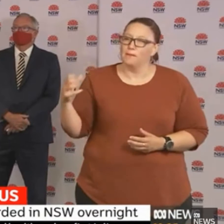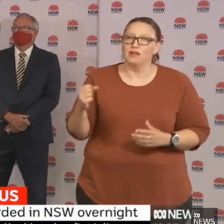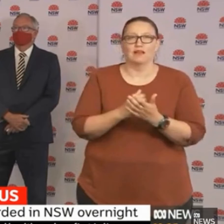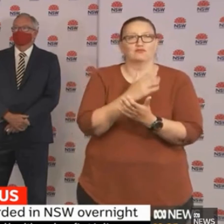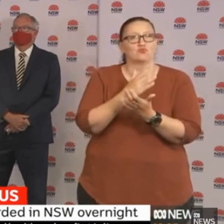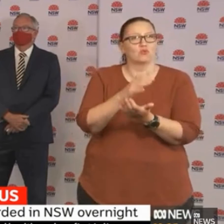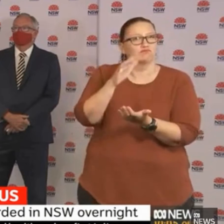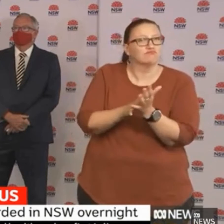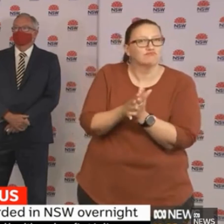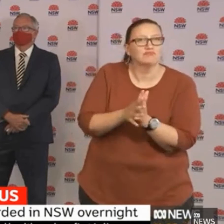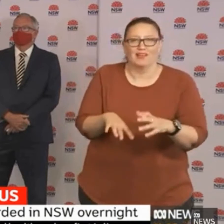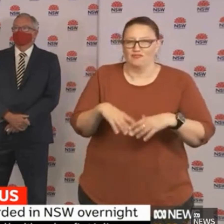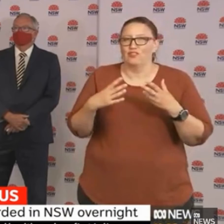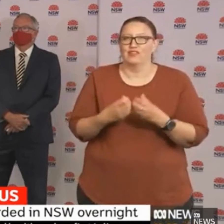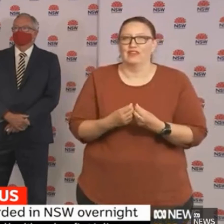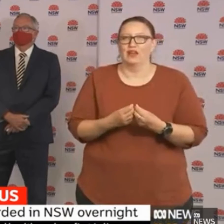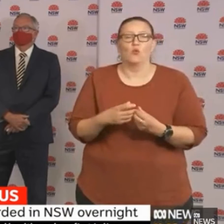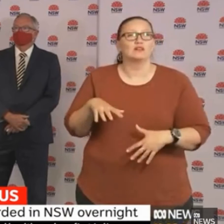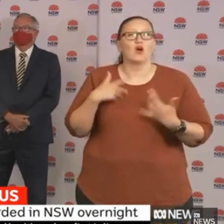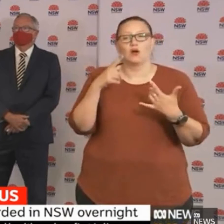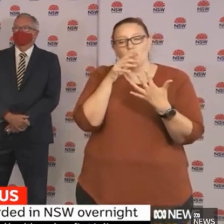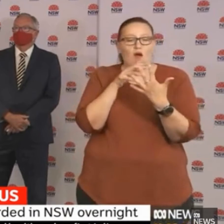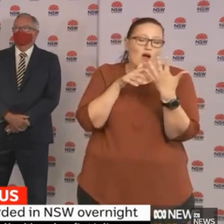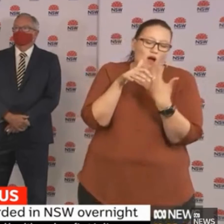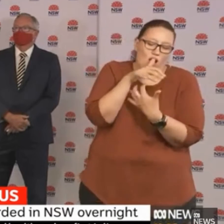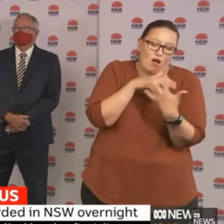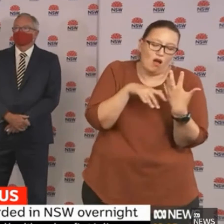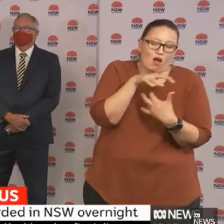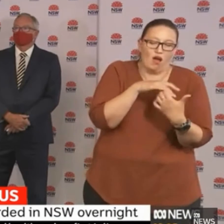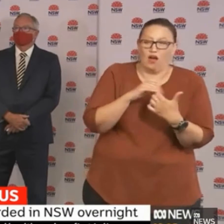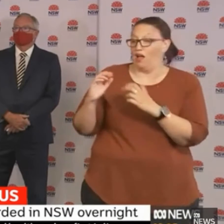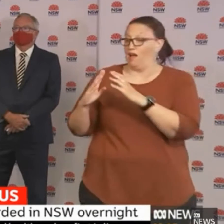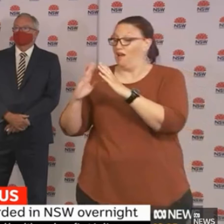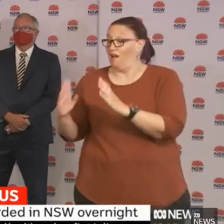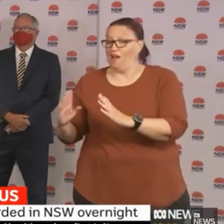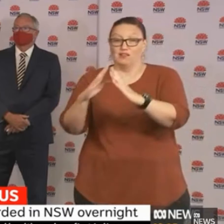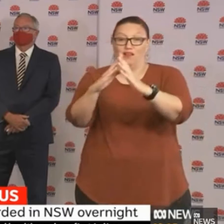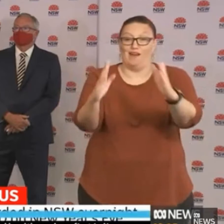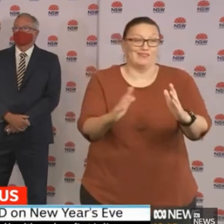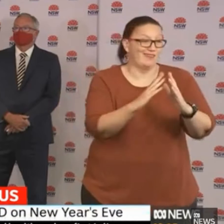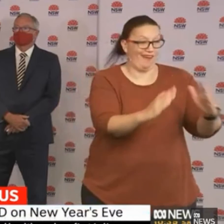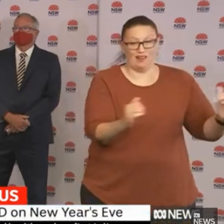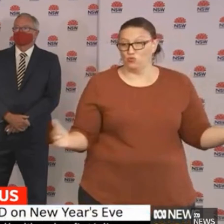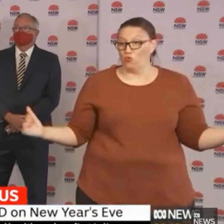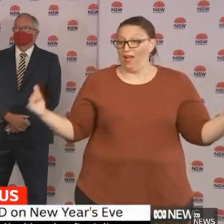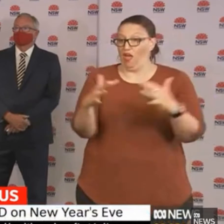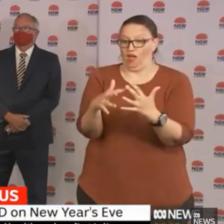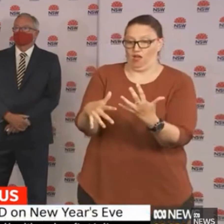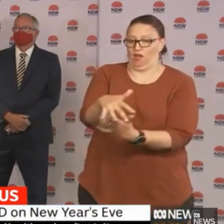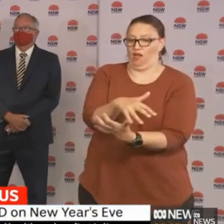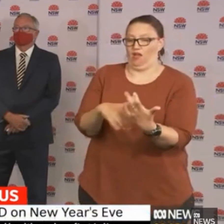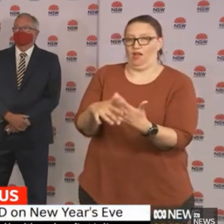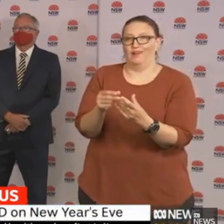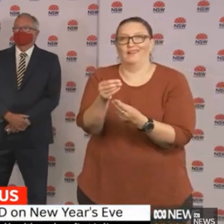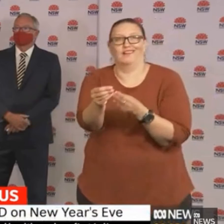good social distancing, because what we don't want to see is too much mingling within households that aren't socially distanced. And that's the message